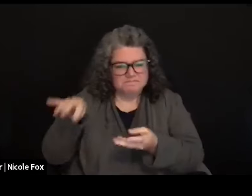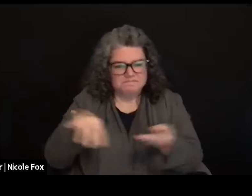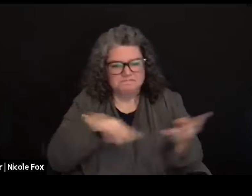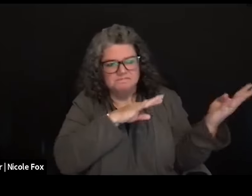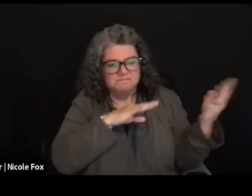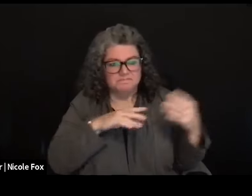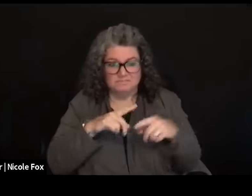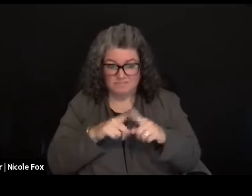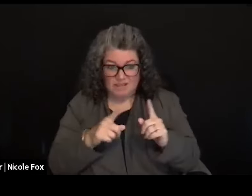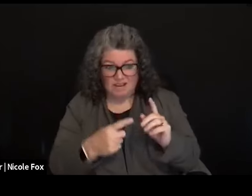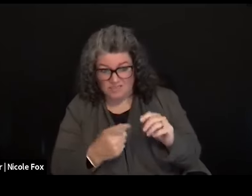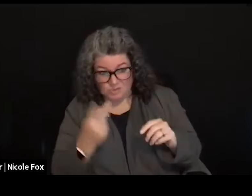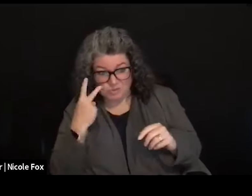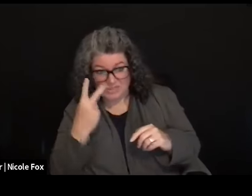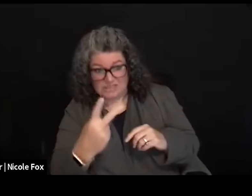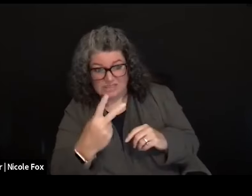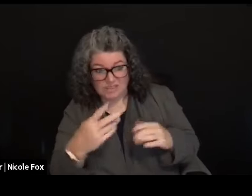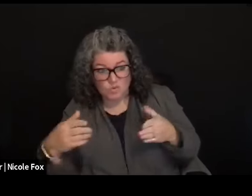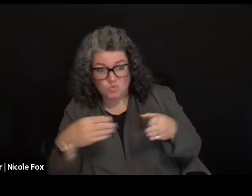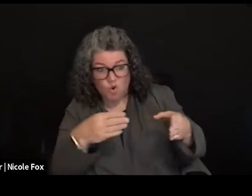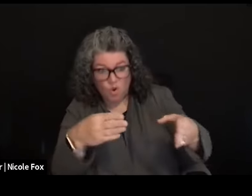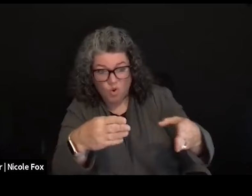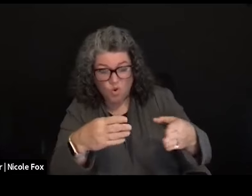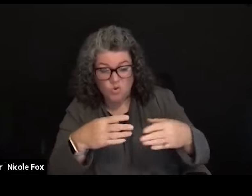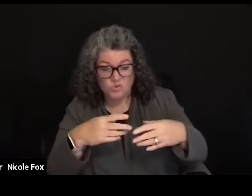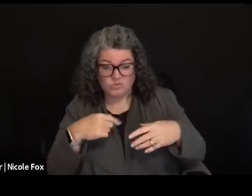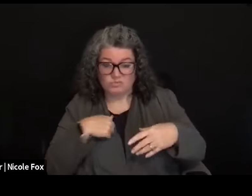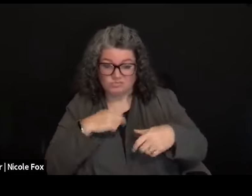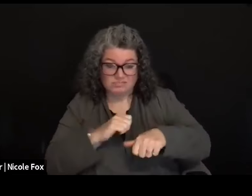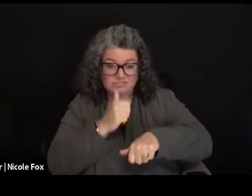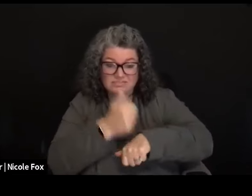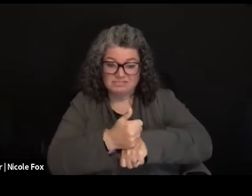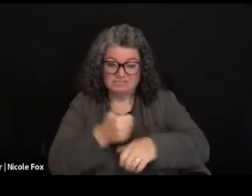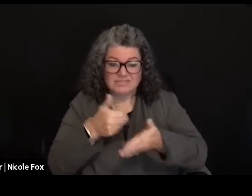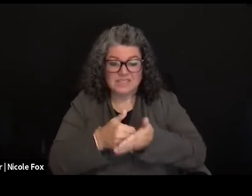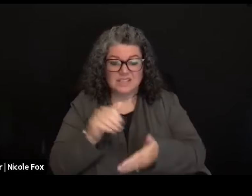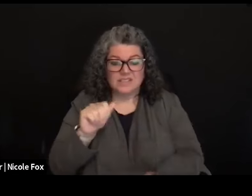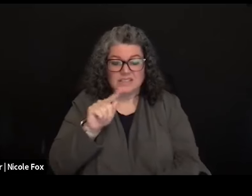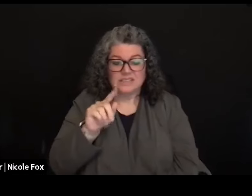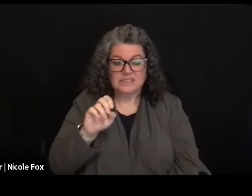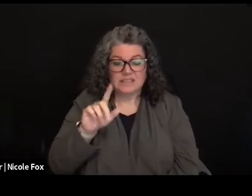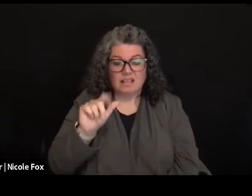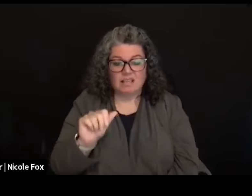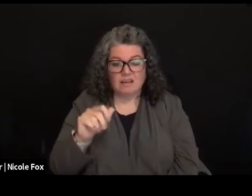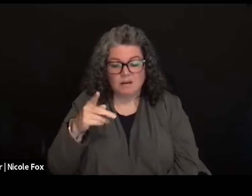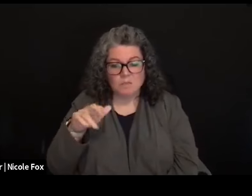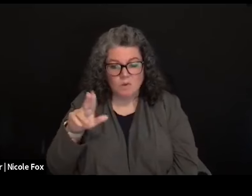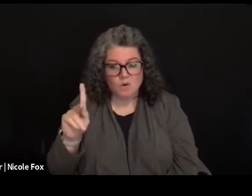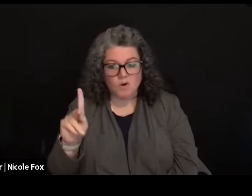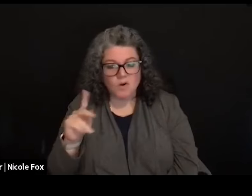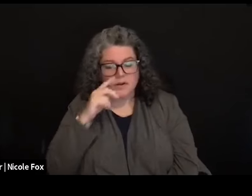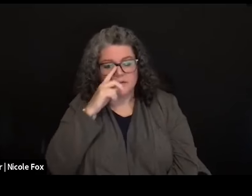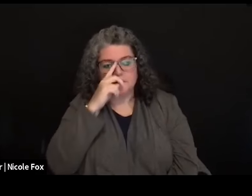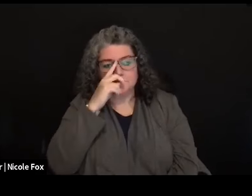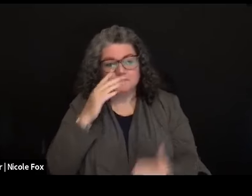crews that are staged at Swannanoa River Road near Azalea Park. I'm going to move to the next video.